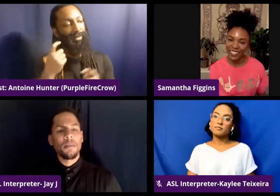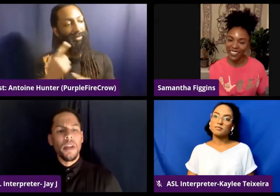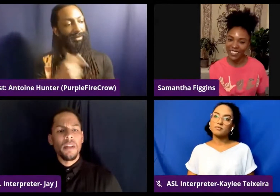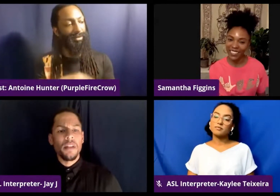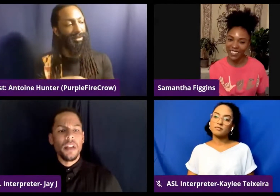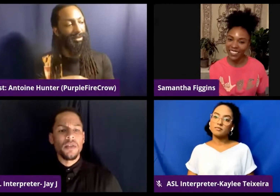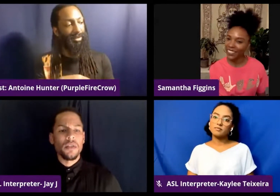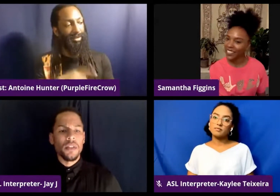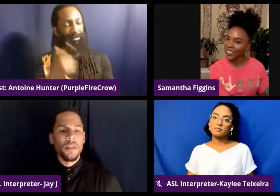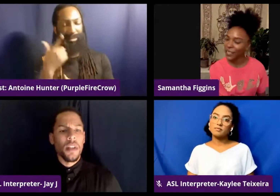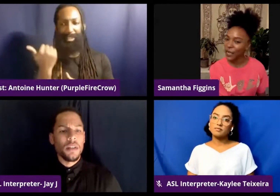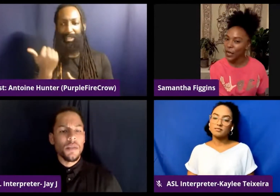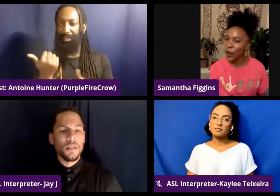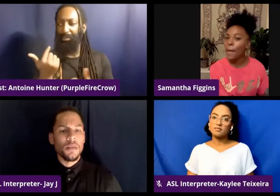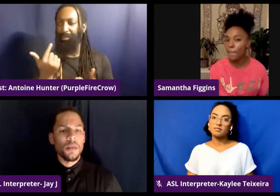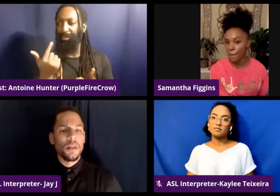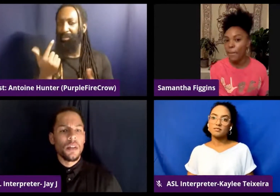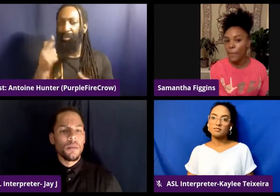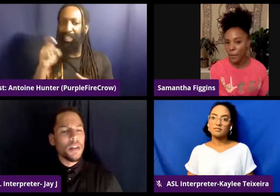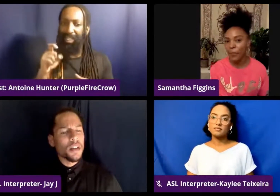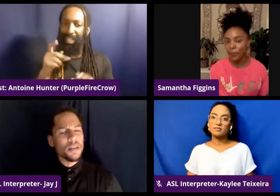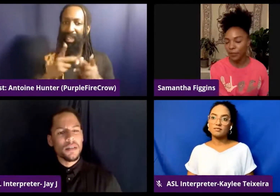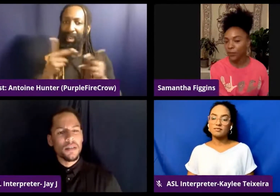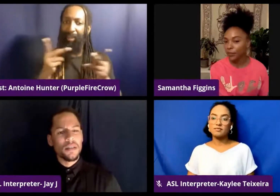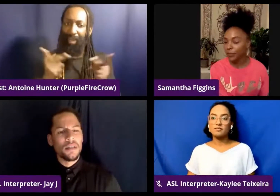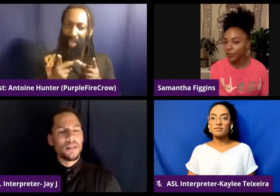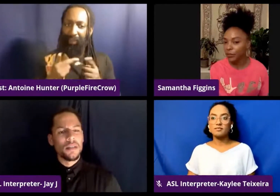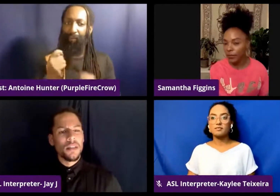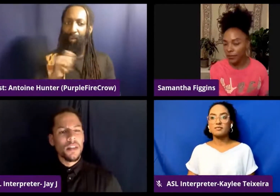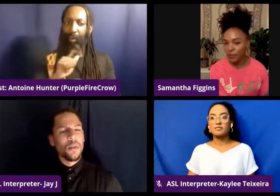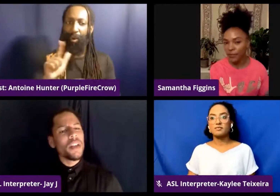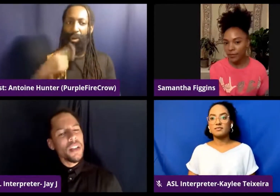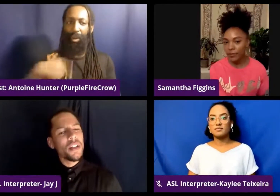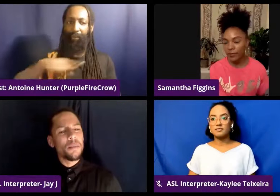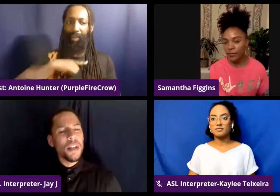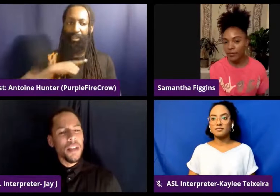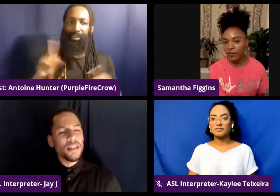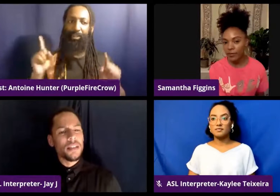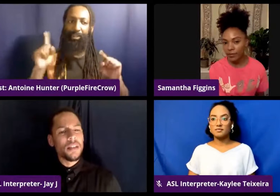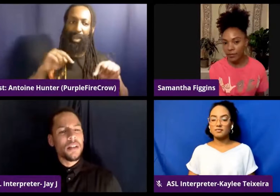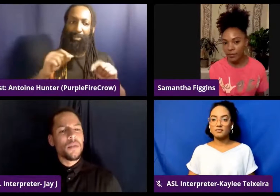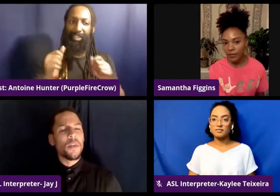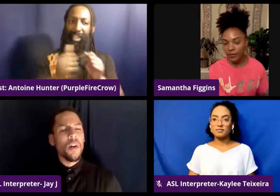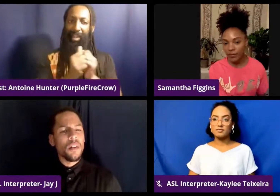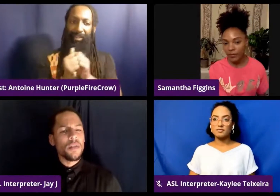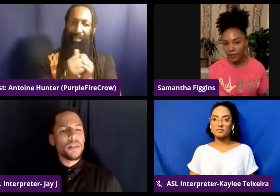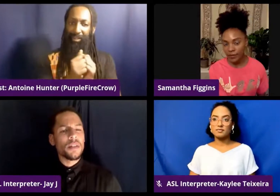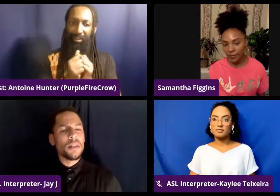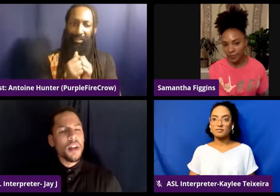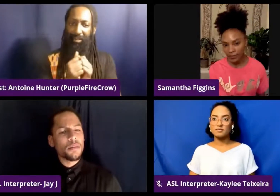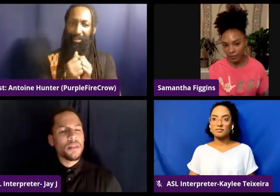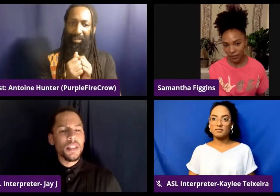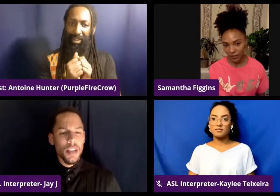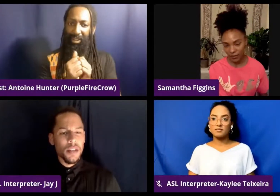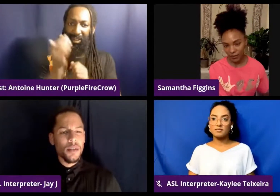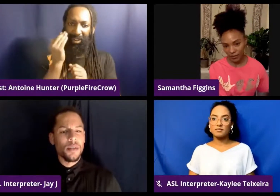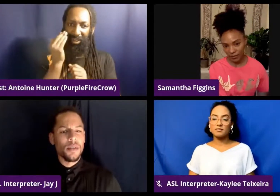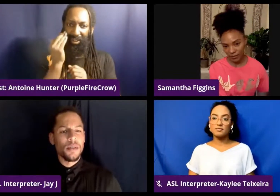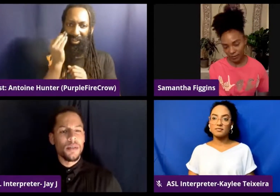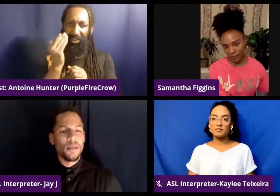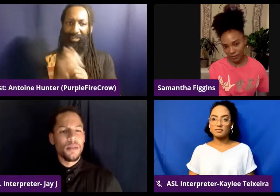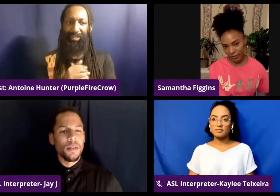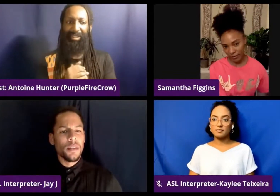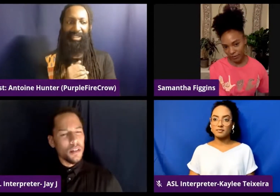I set up the Bay International Deaf Dance Festival because we needed a place for all of us to come